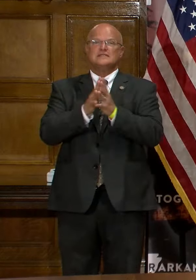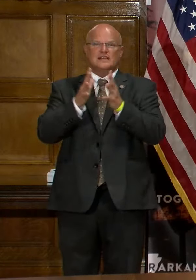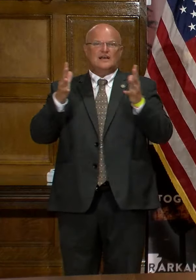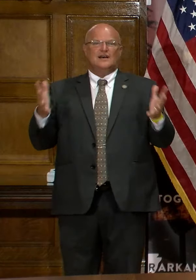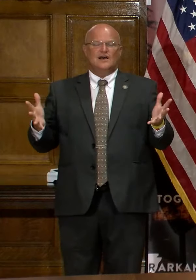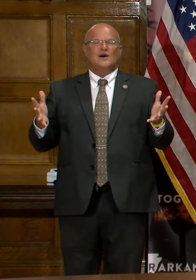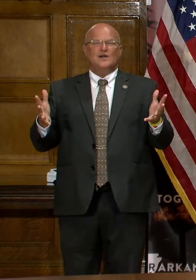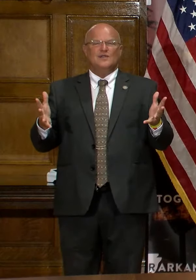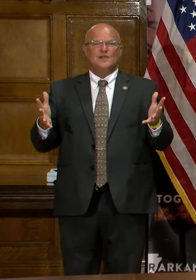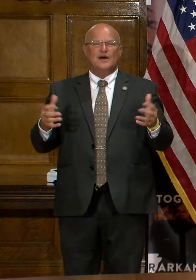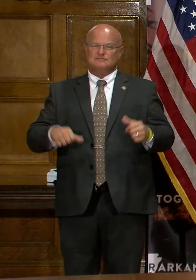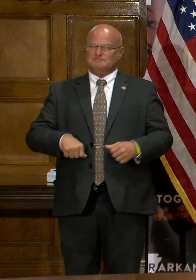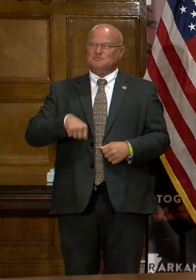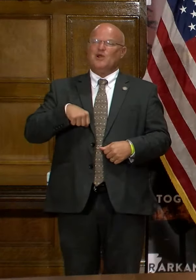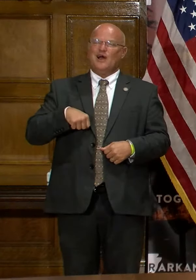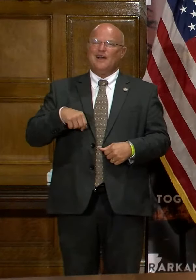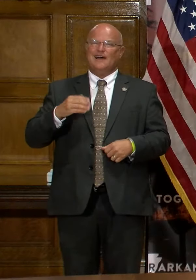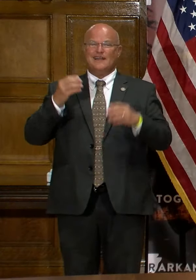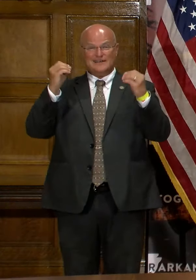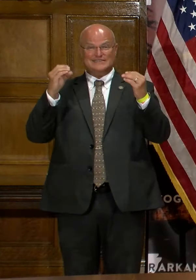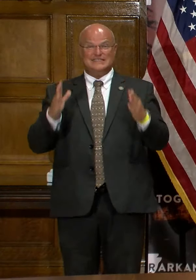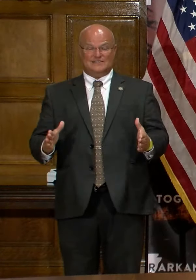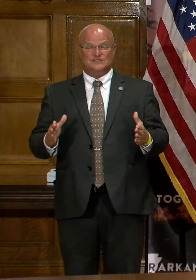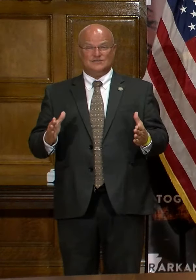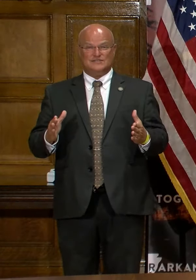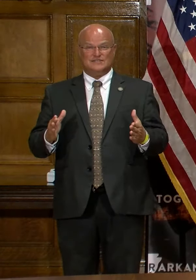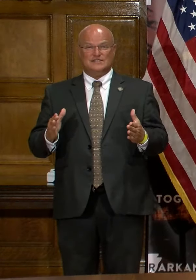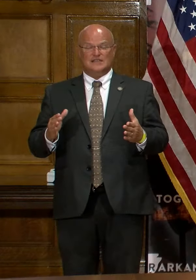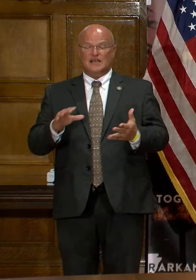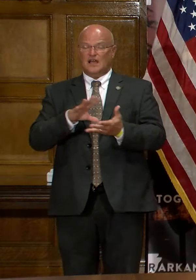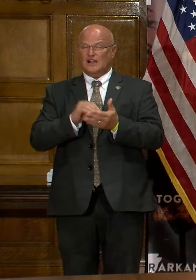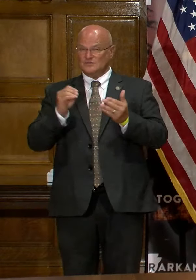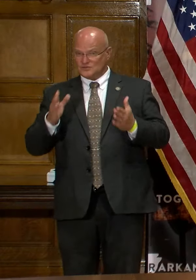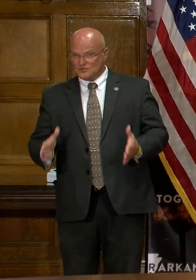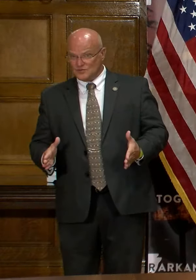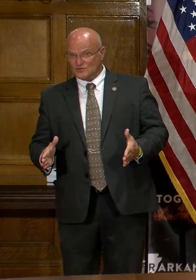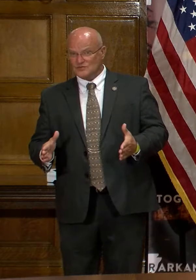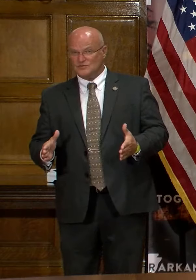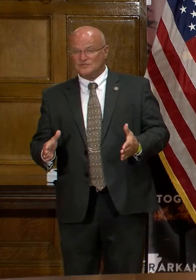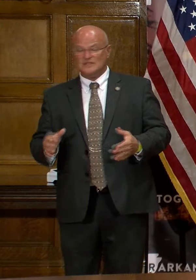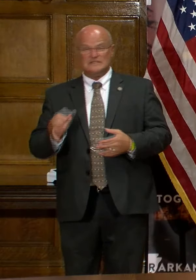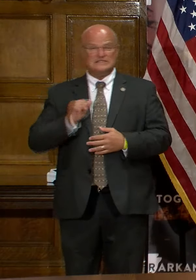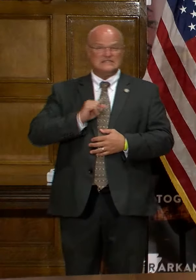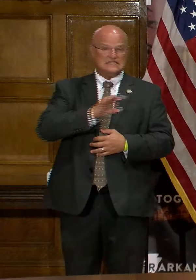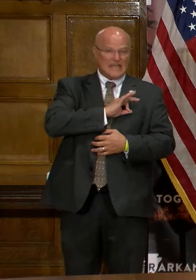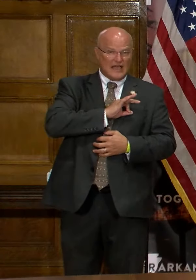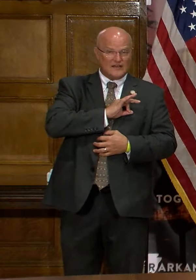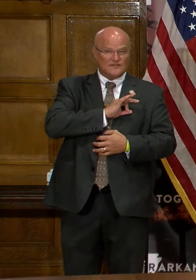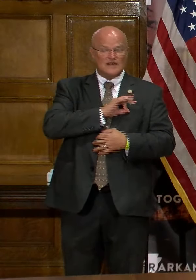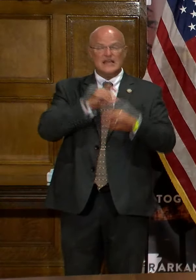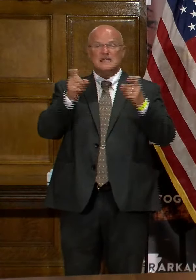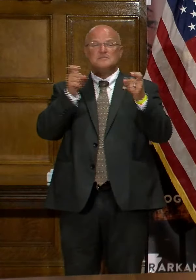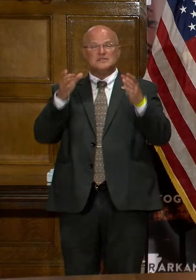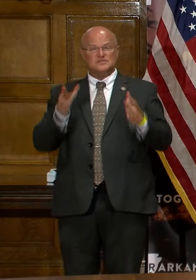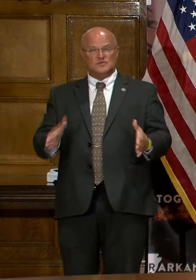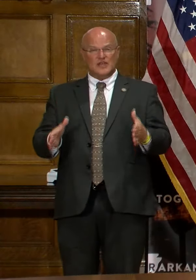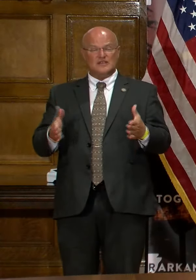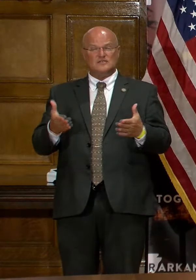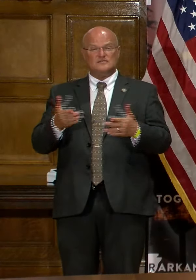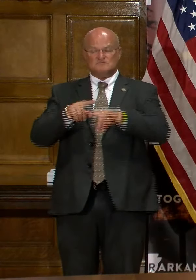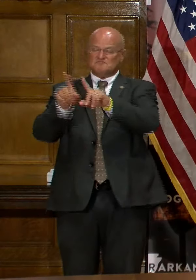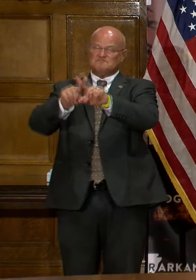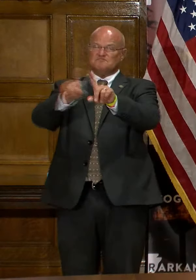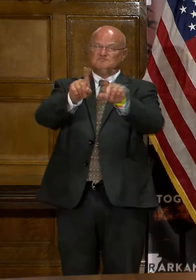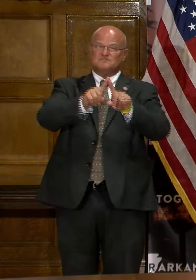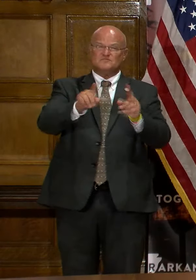of pride in our teachers, in our students, in our staff, administrators at our